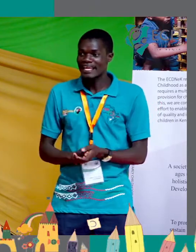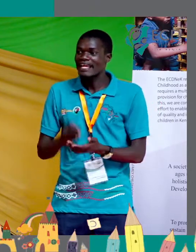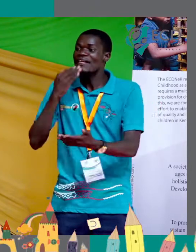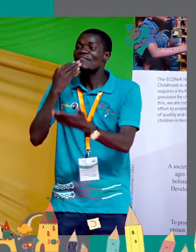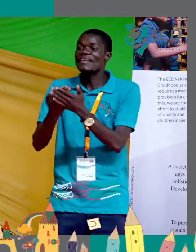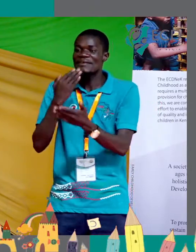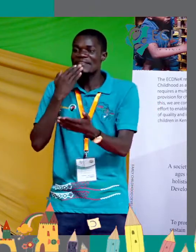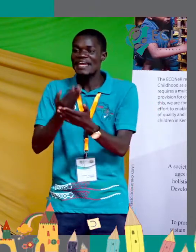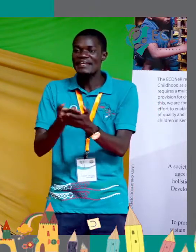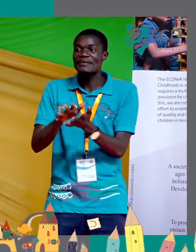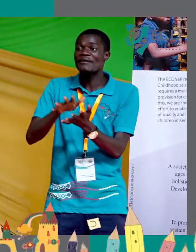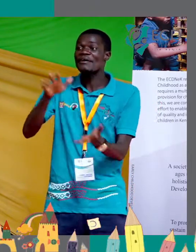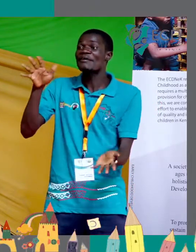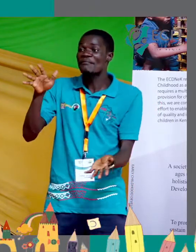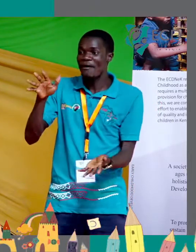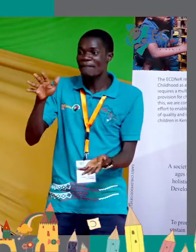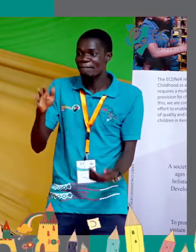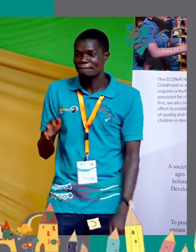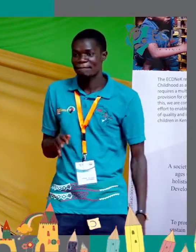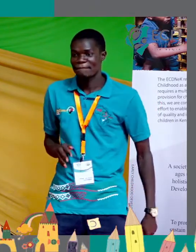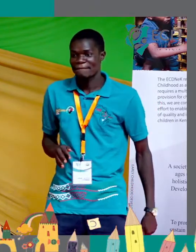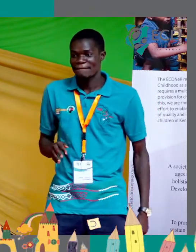you very much.